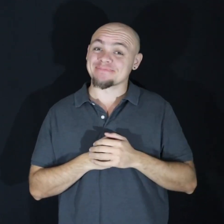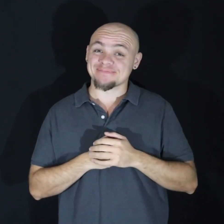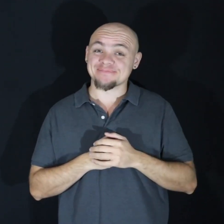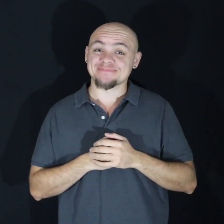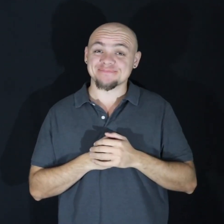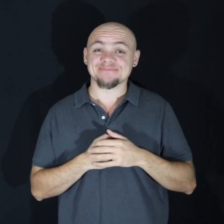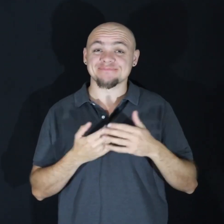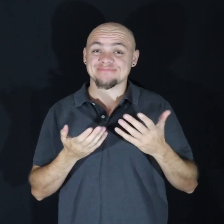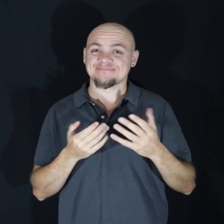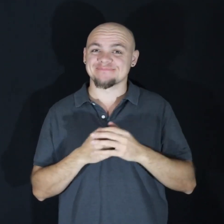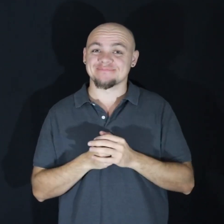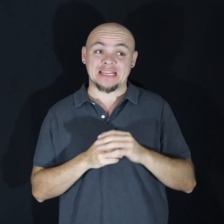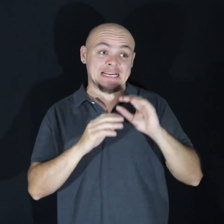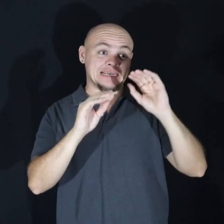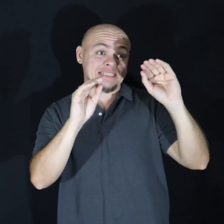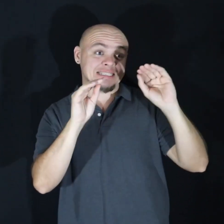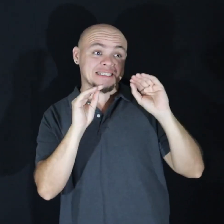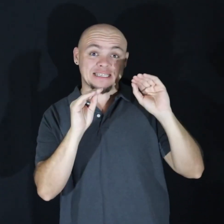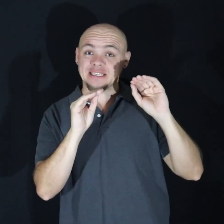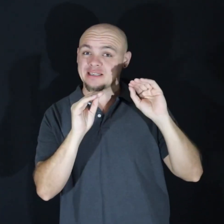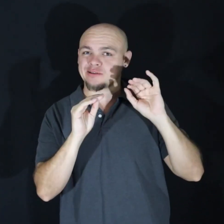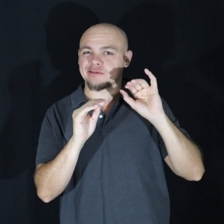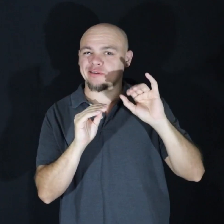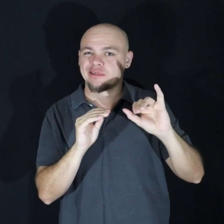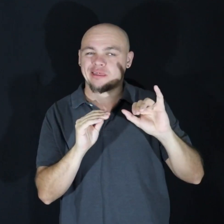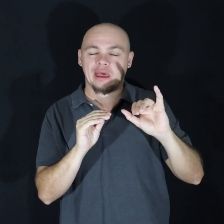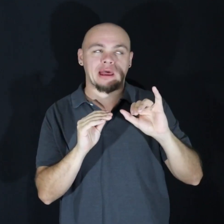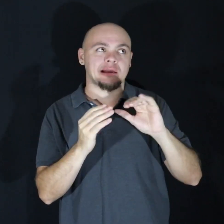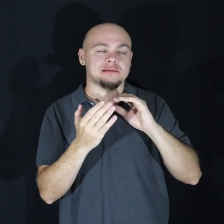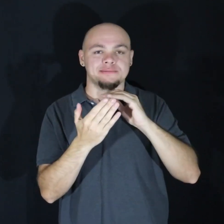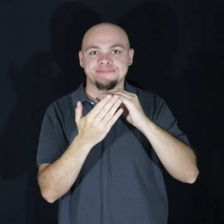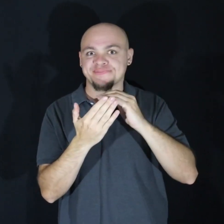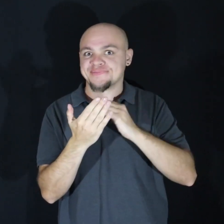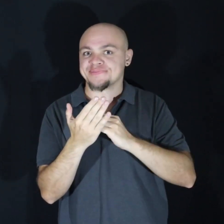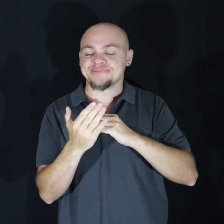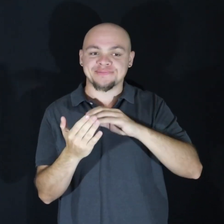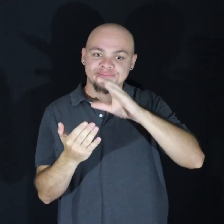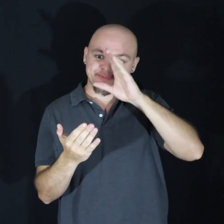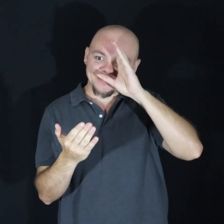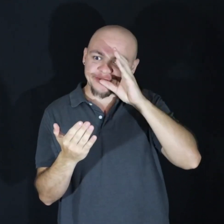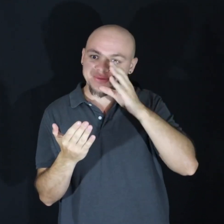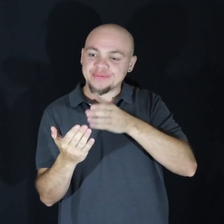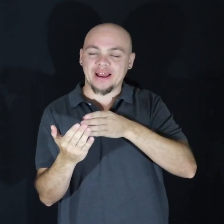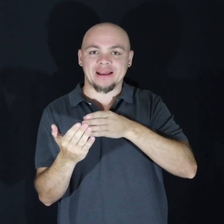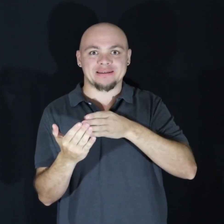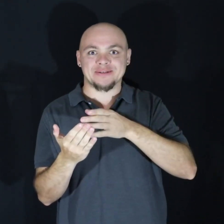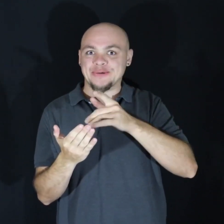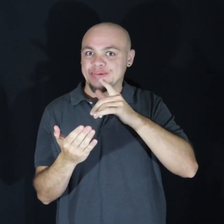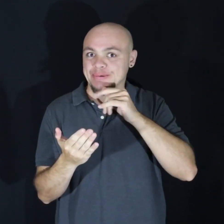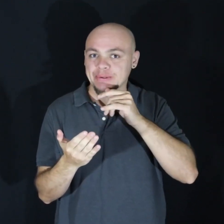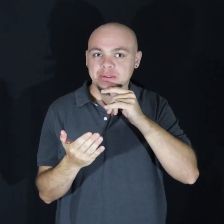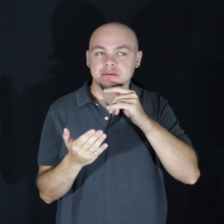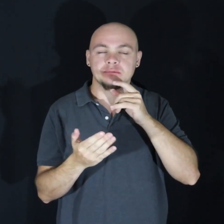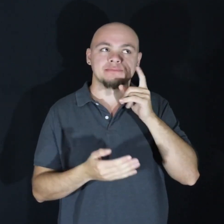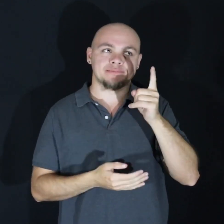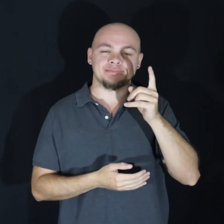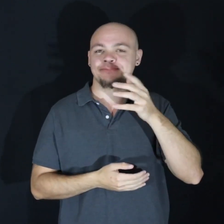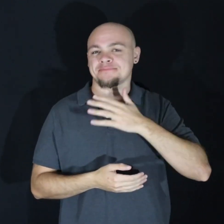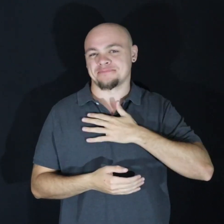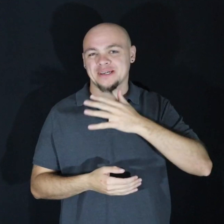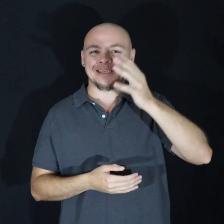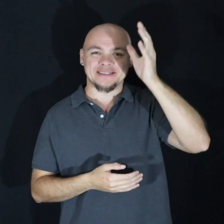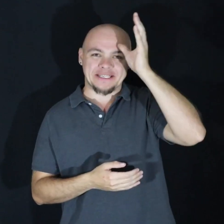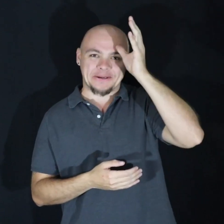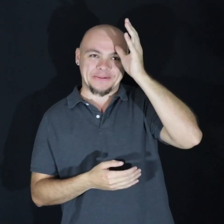And who better to teach just this sort of hard-hitting, direct, and painful life lesson to 6-year-old me than my